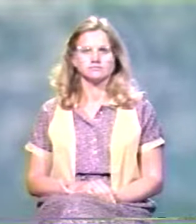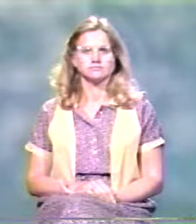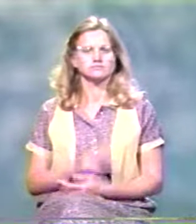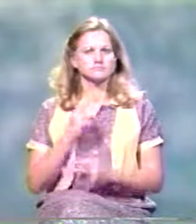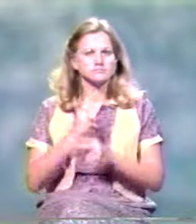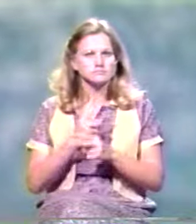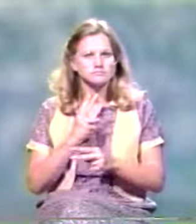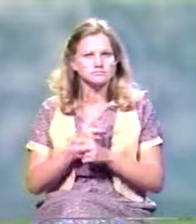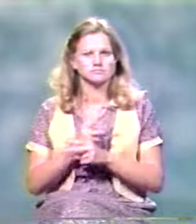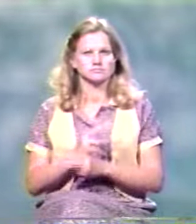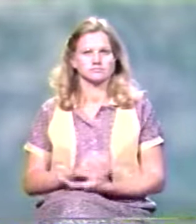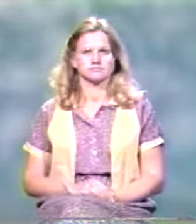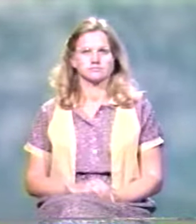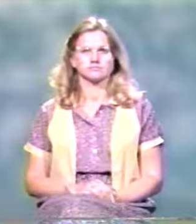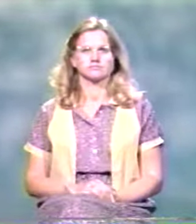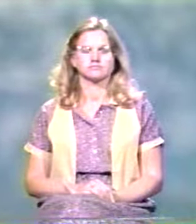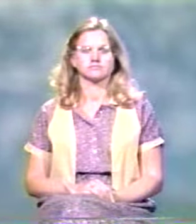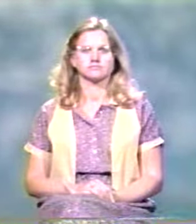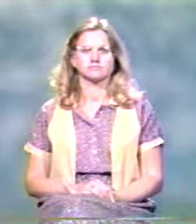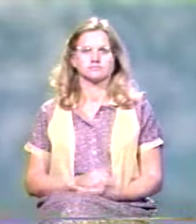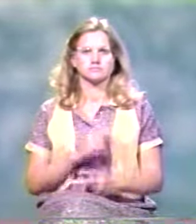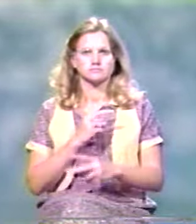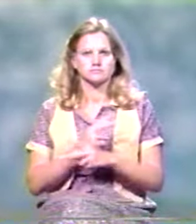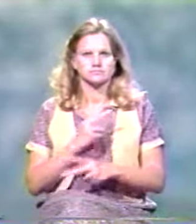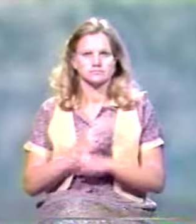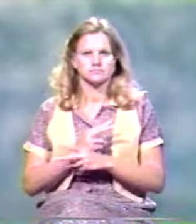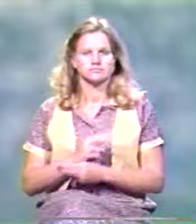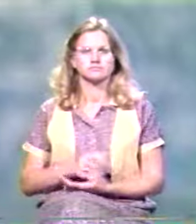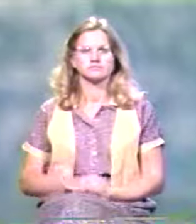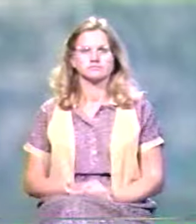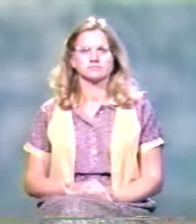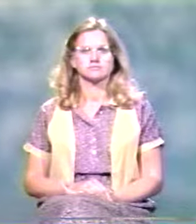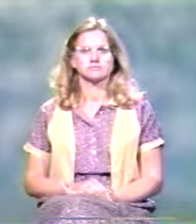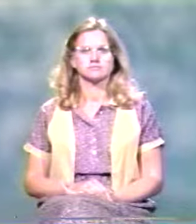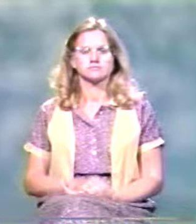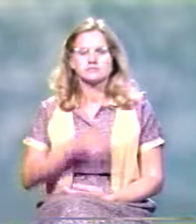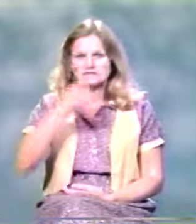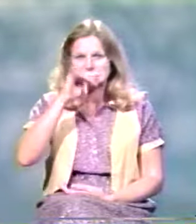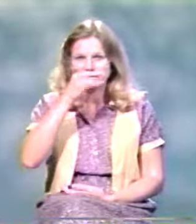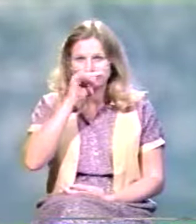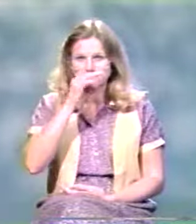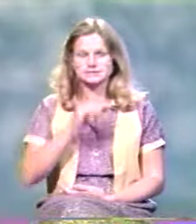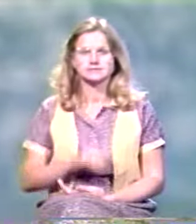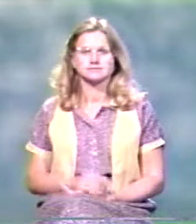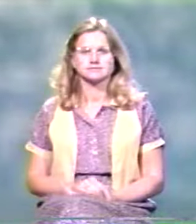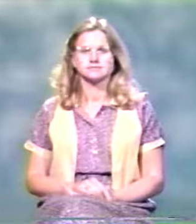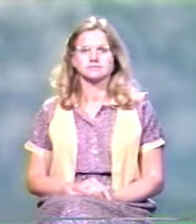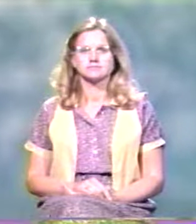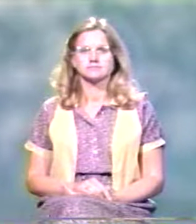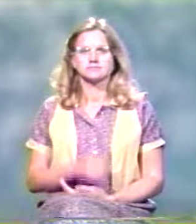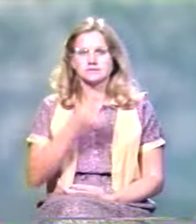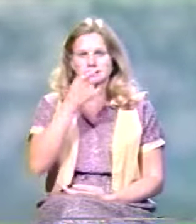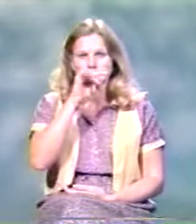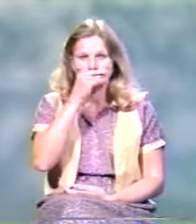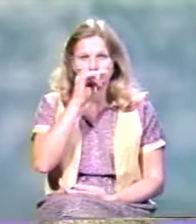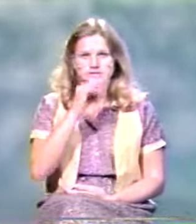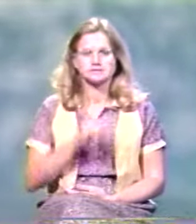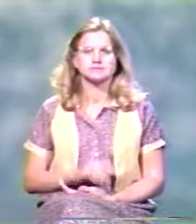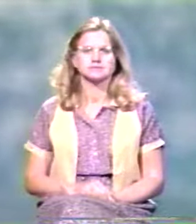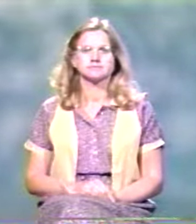of. To take care of. Kids. Kids.